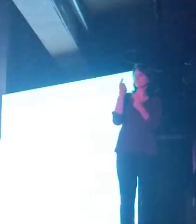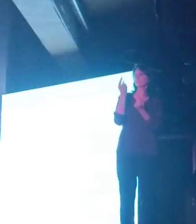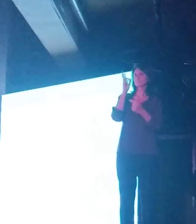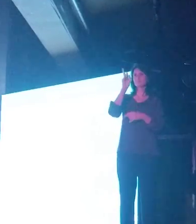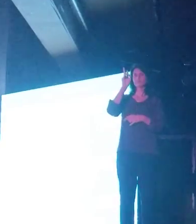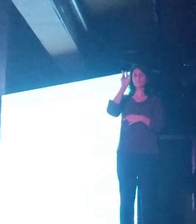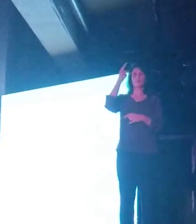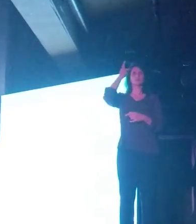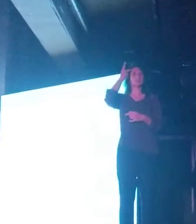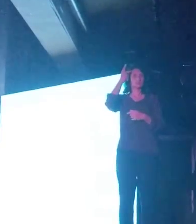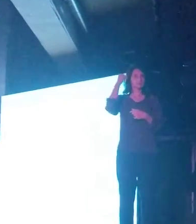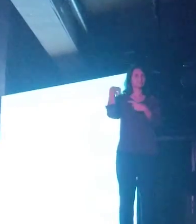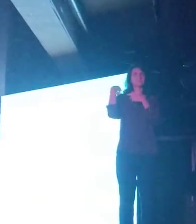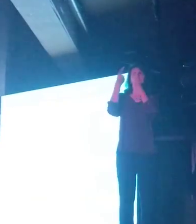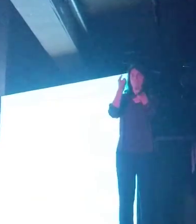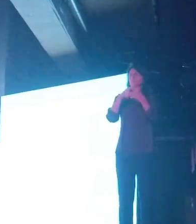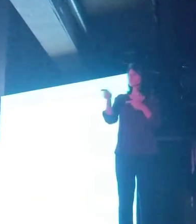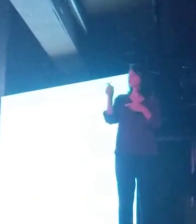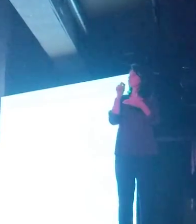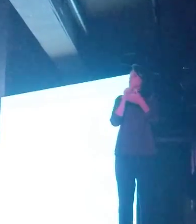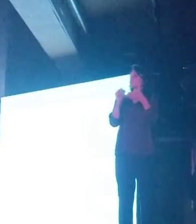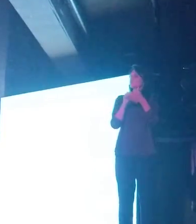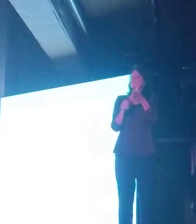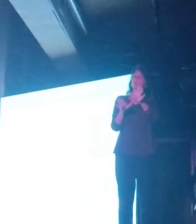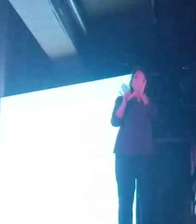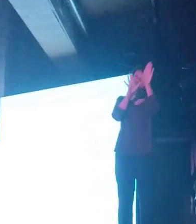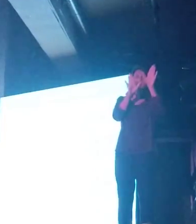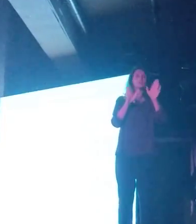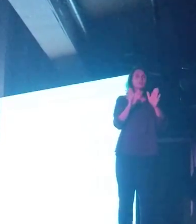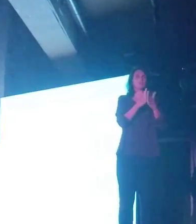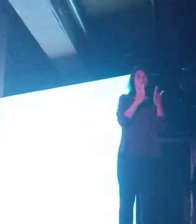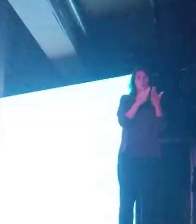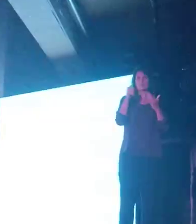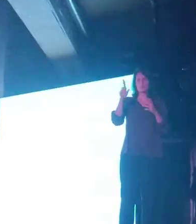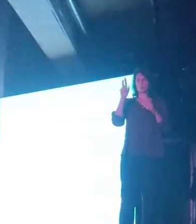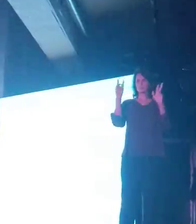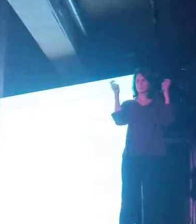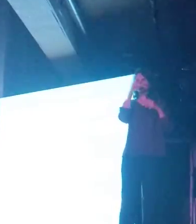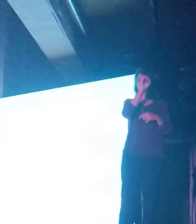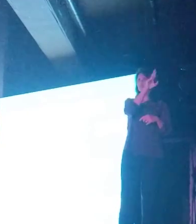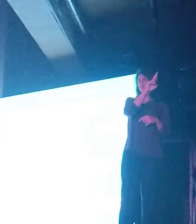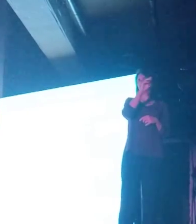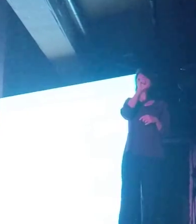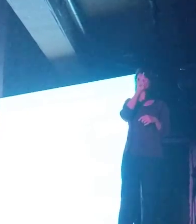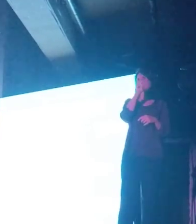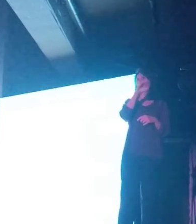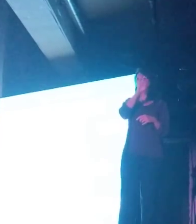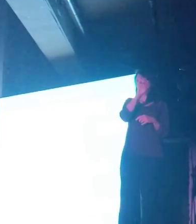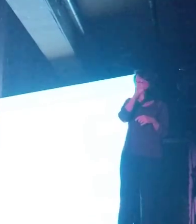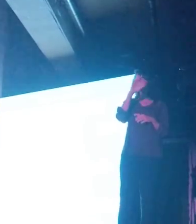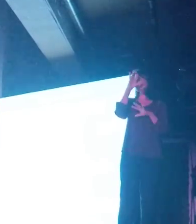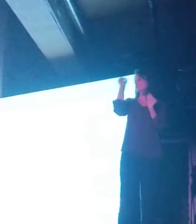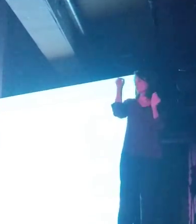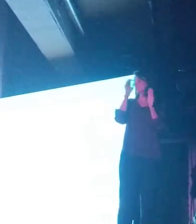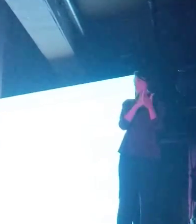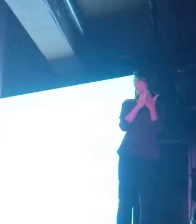wrote an amazing book, the Dear Madam President book. And in it, it's very personal about her experience in my campaign,